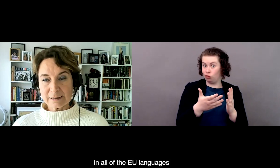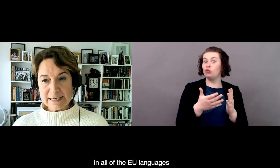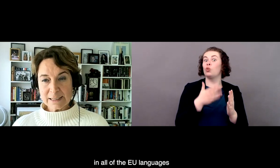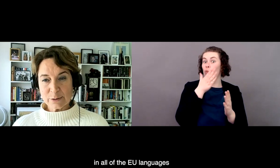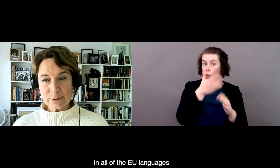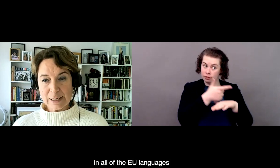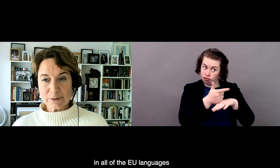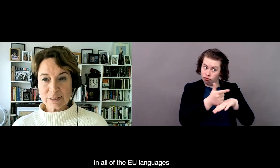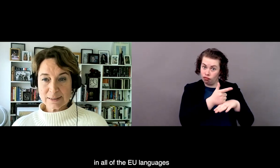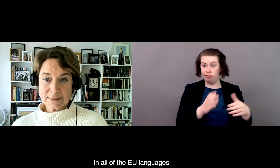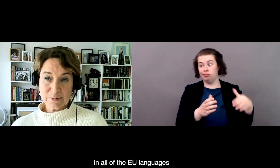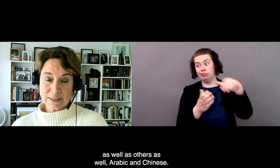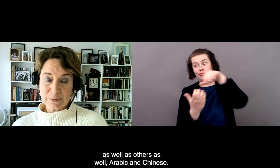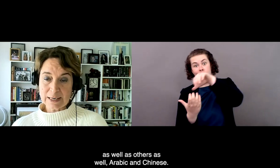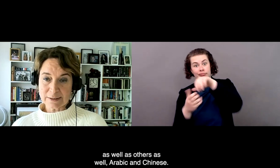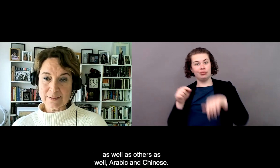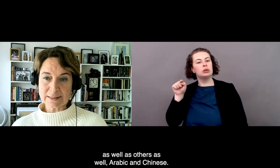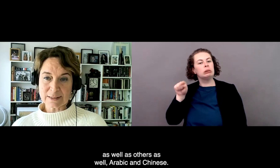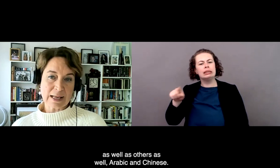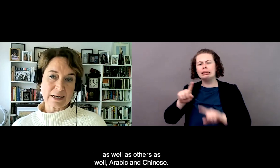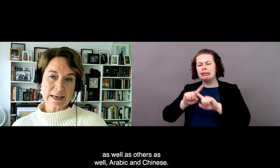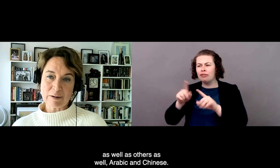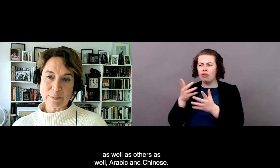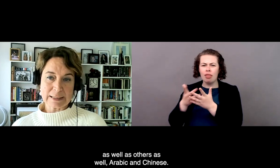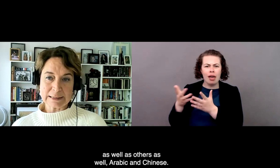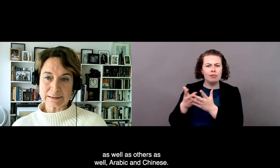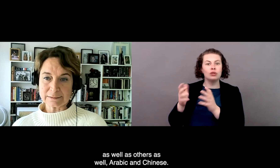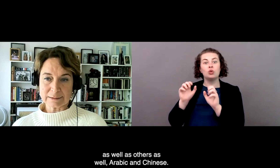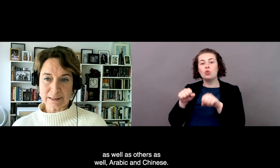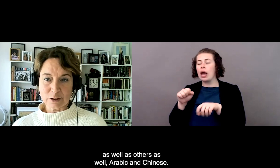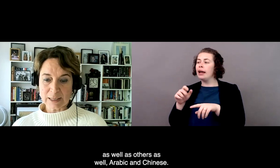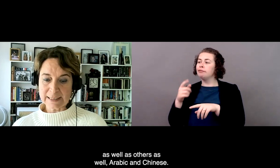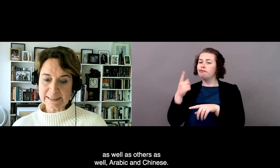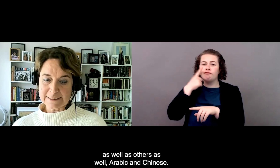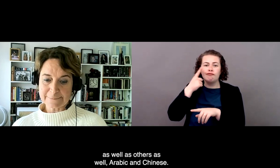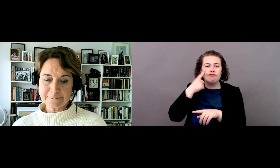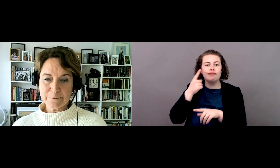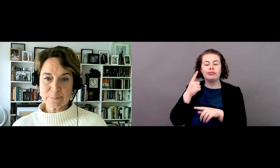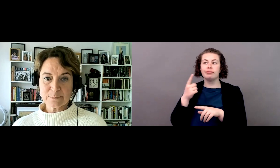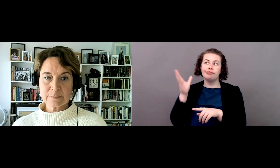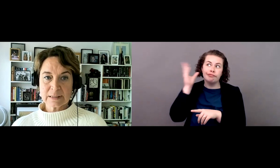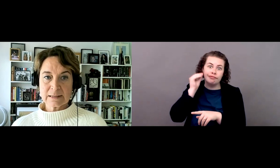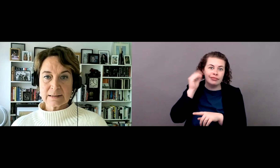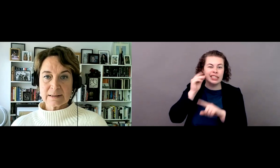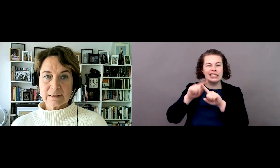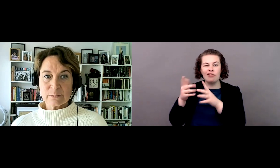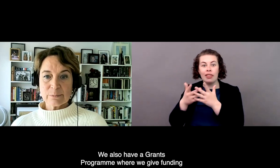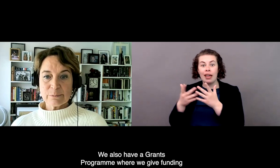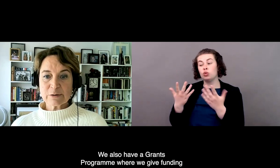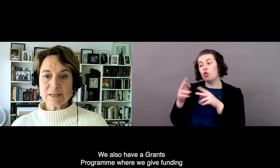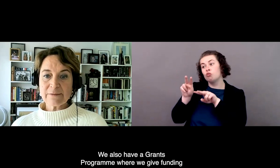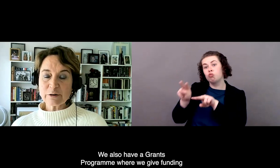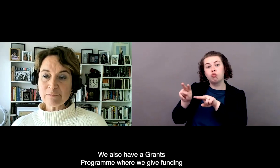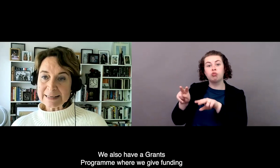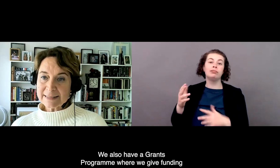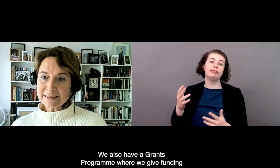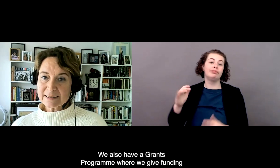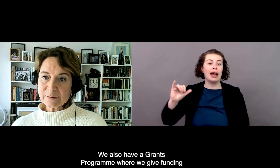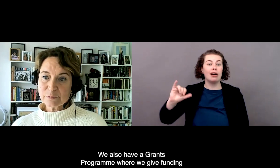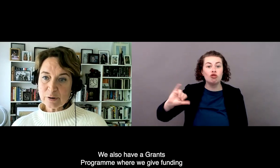EU languages, as well as others as well, Arabic and Chinese. We also have a grants